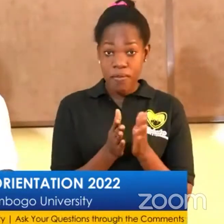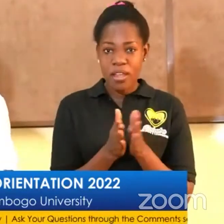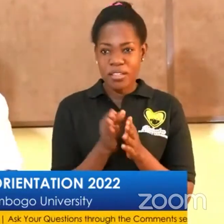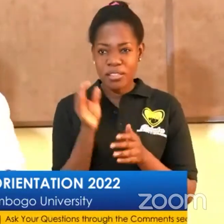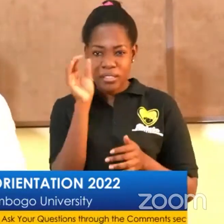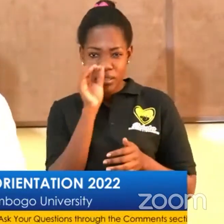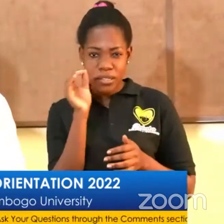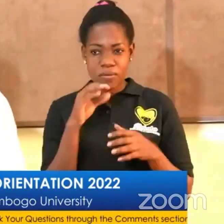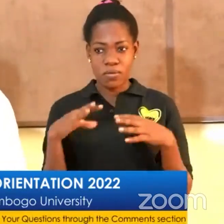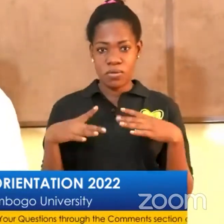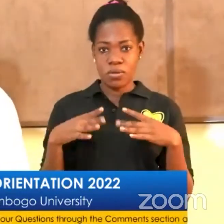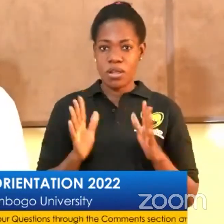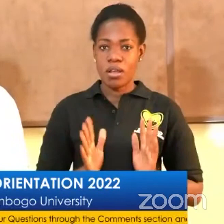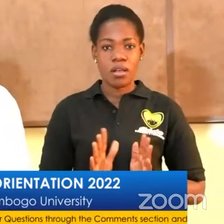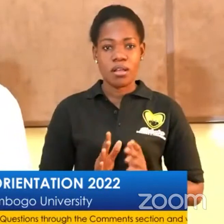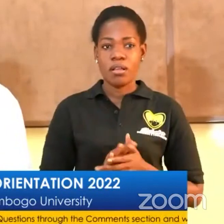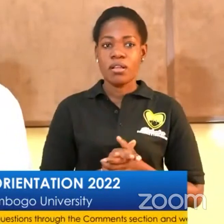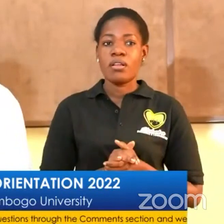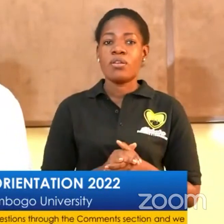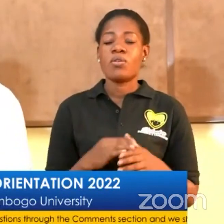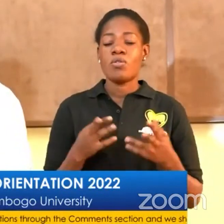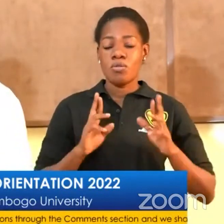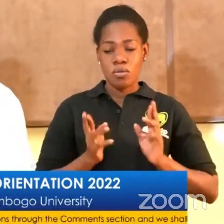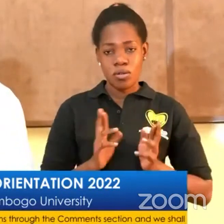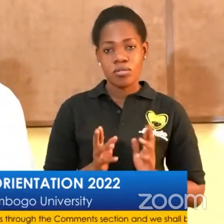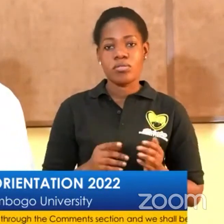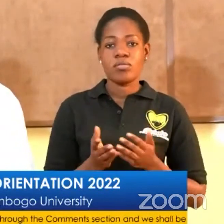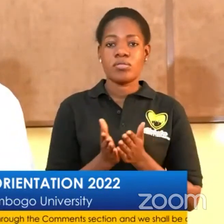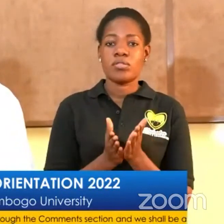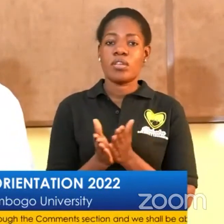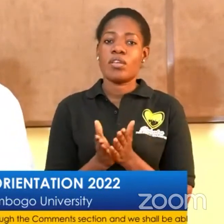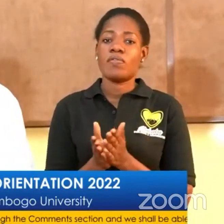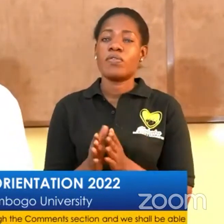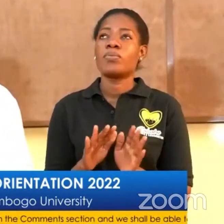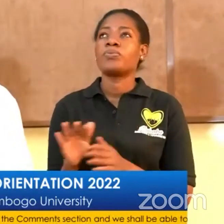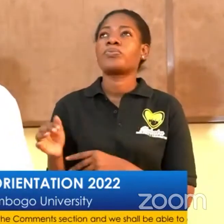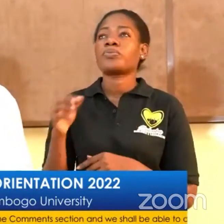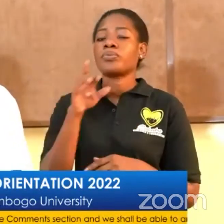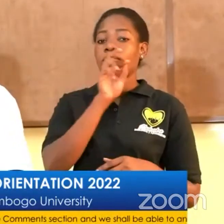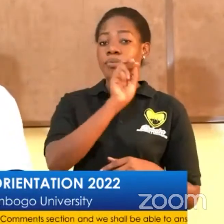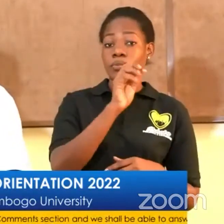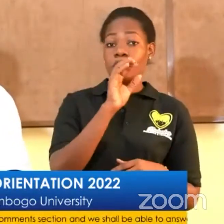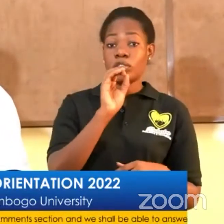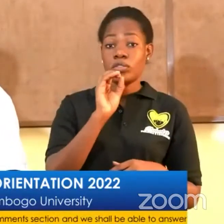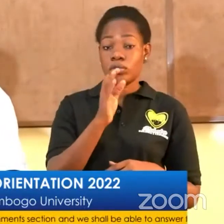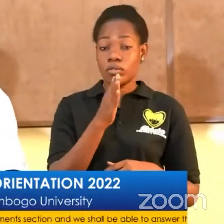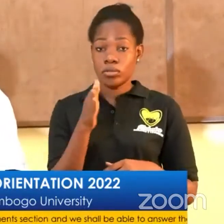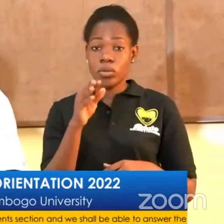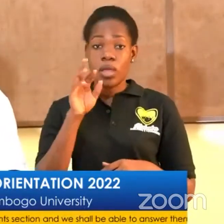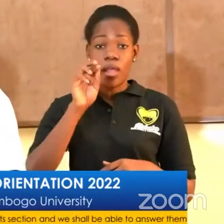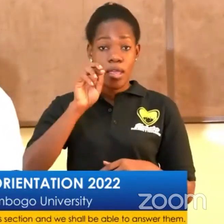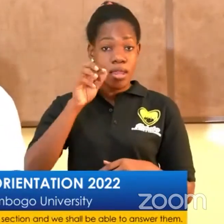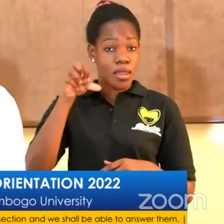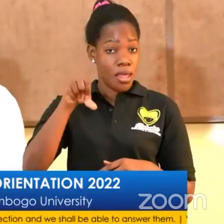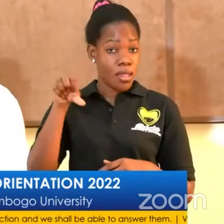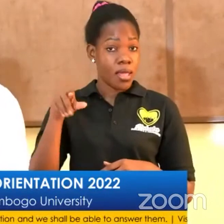always be there to serve you. The code 800 to